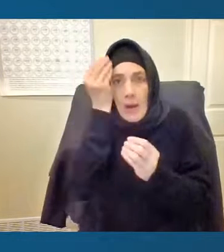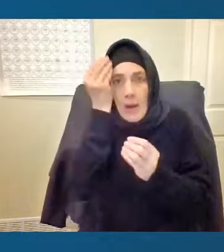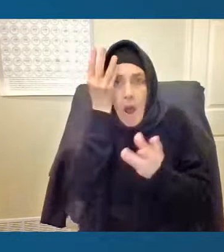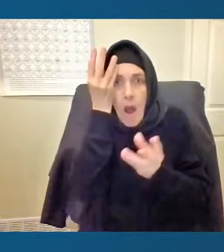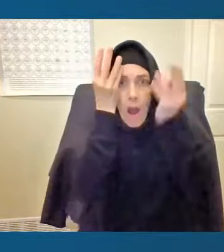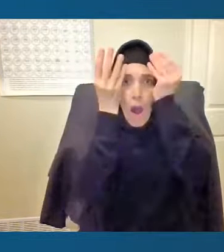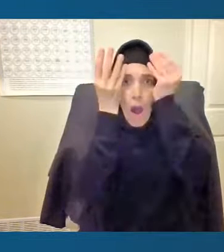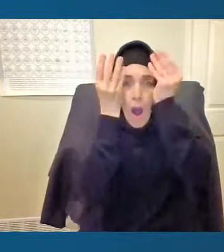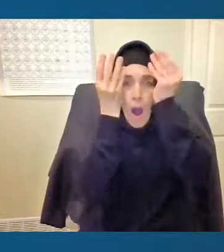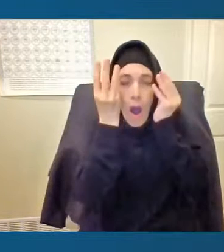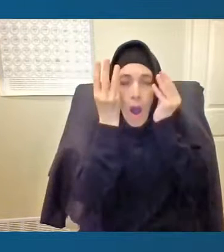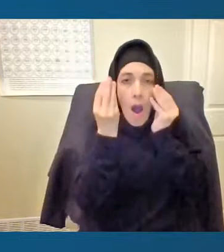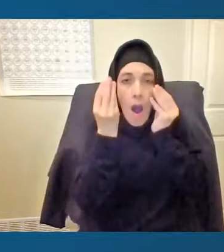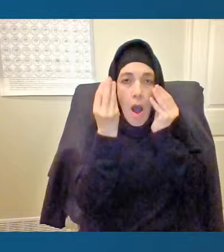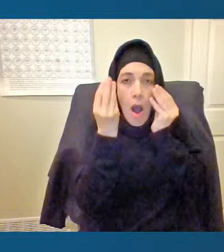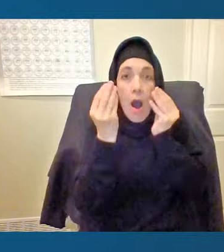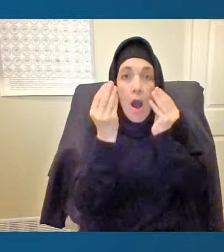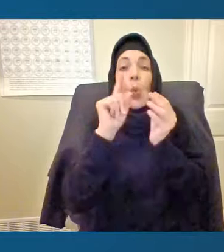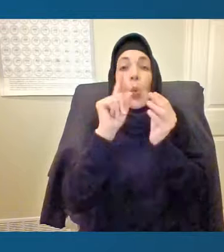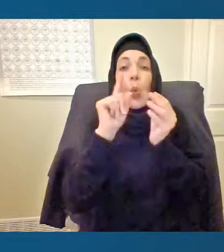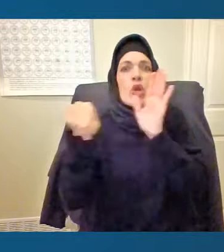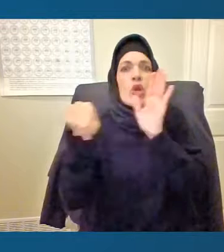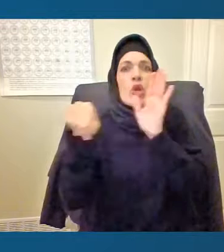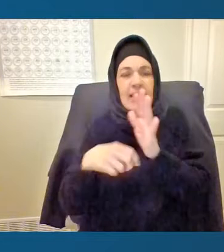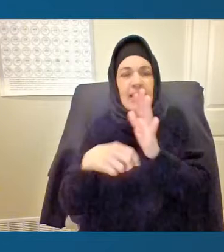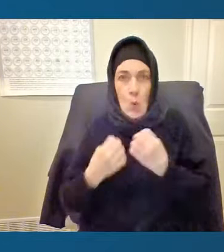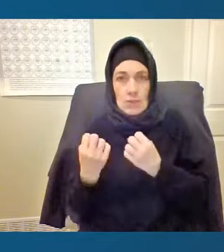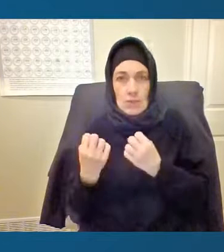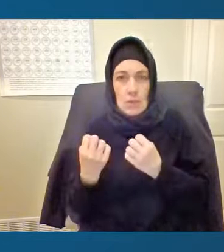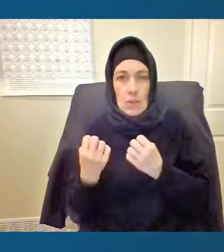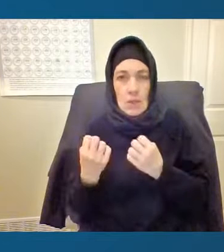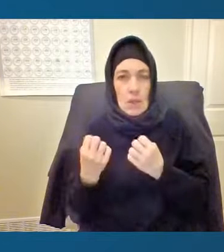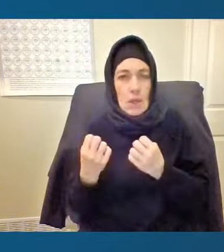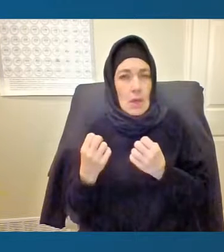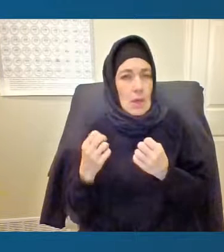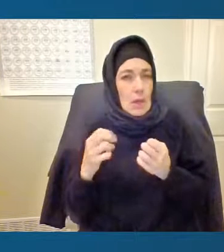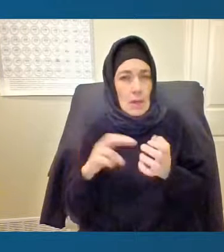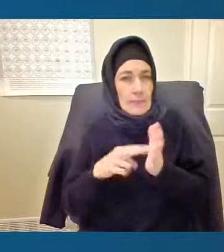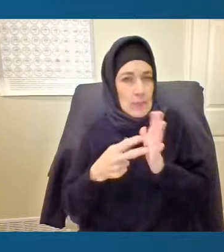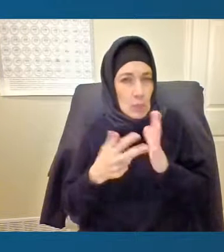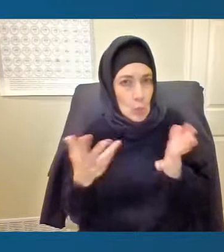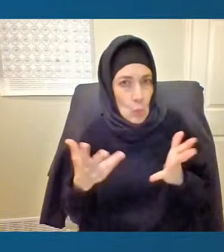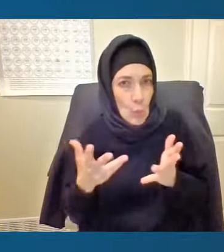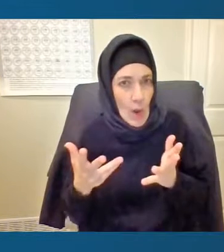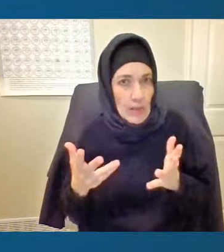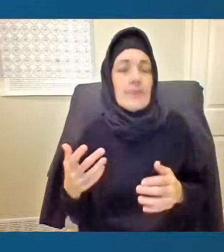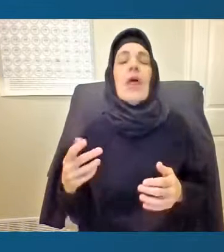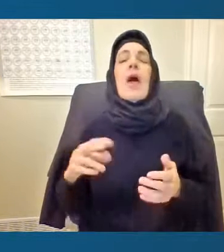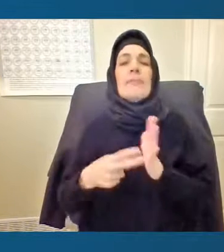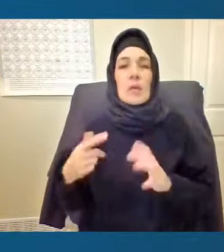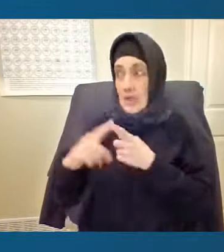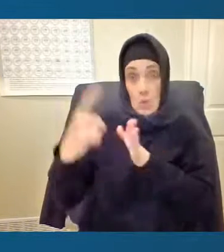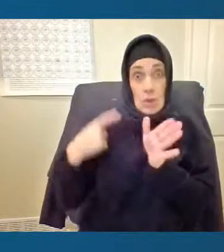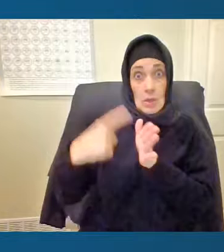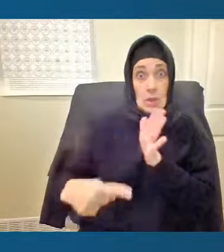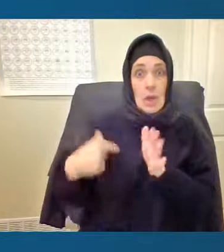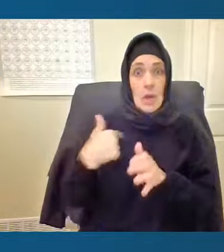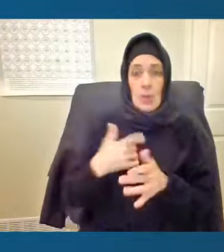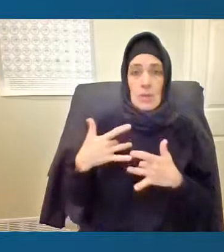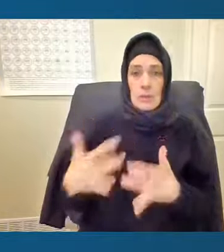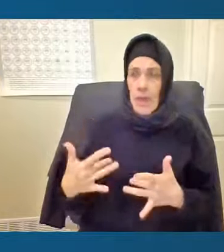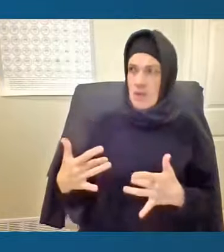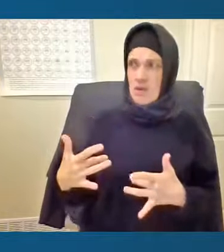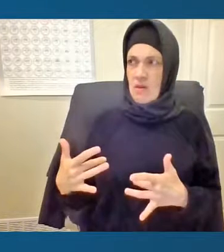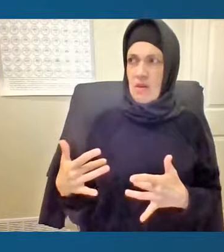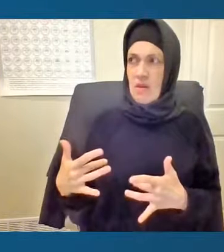us? It tells us that neurologically, we have this negative reaction to being corrected, right? But when you look at